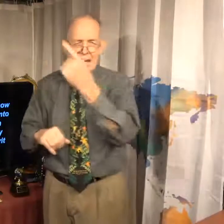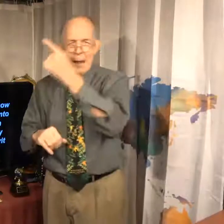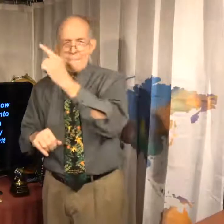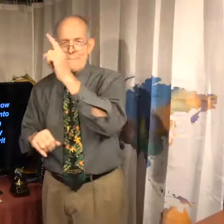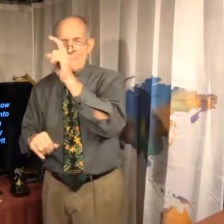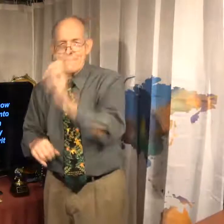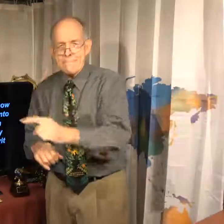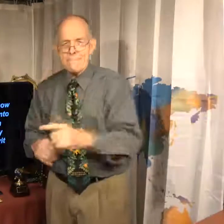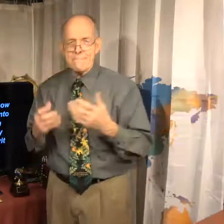Him.